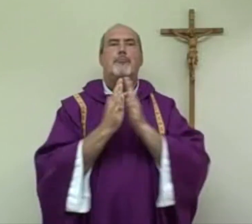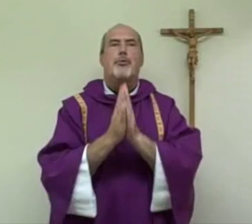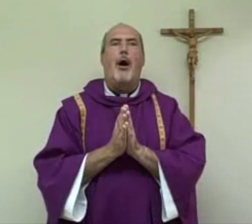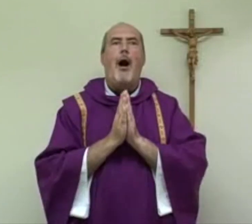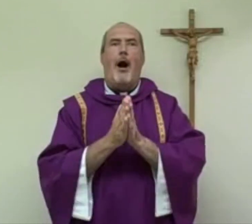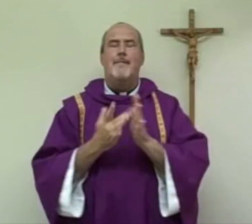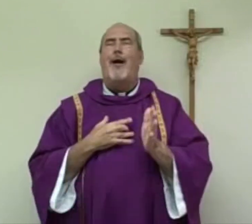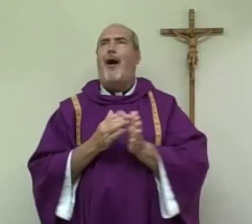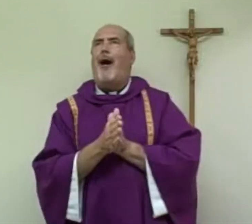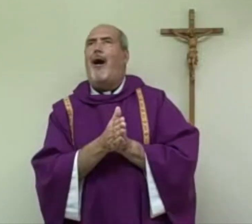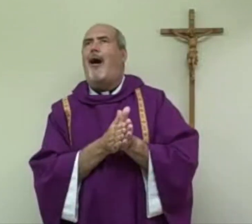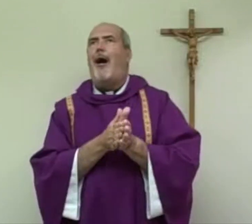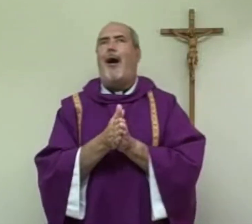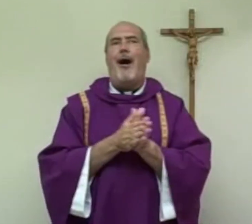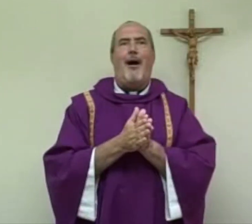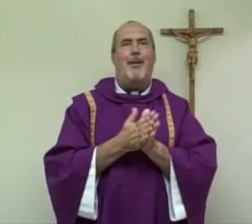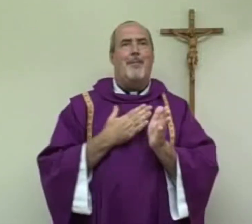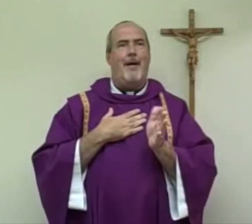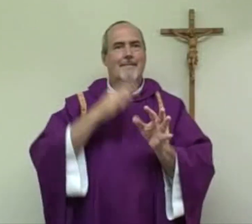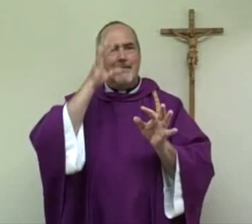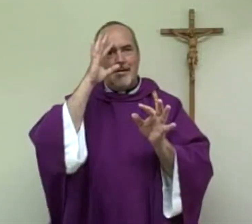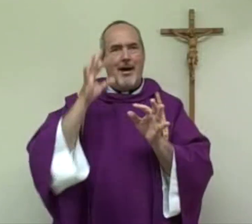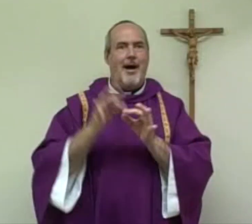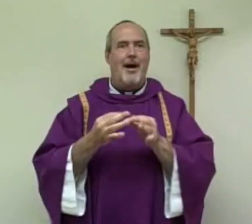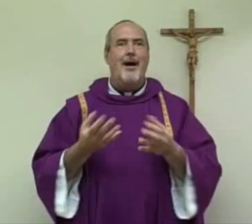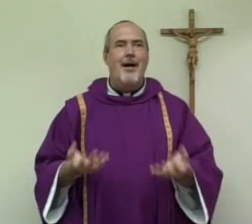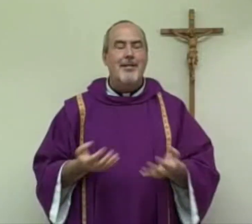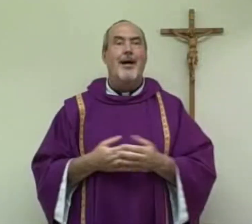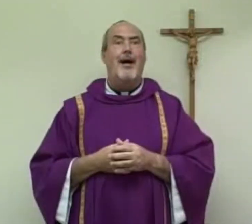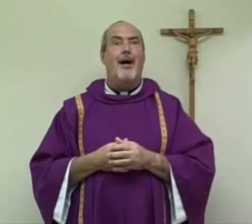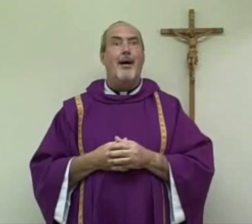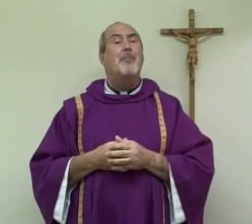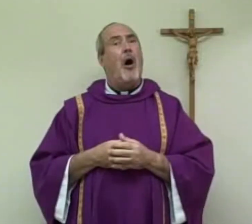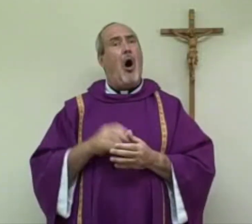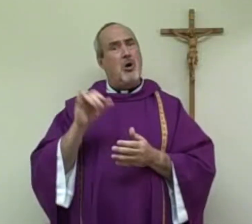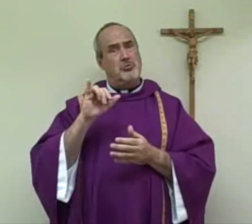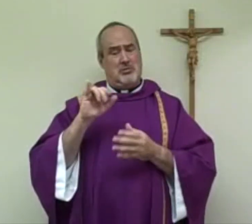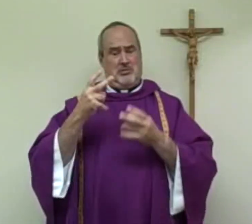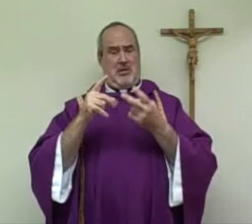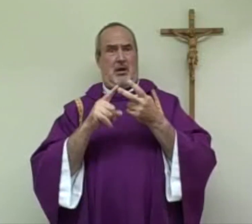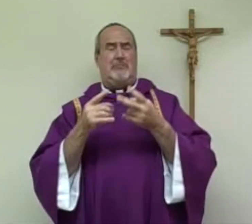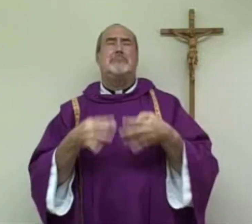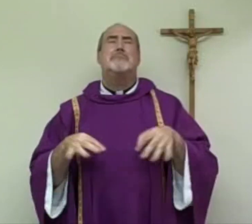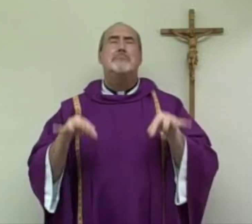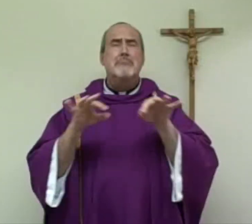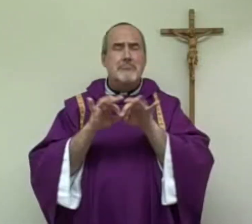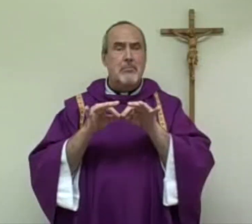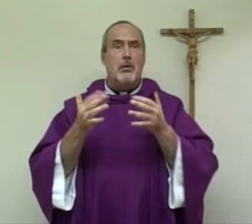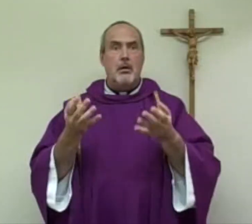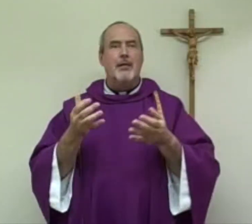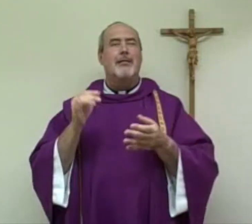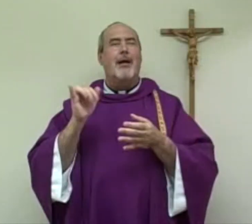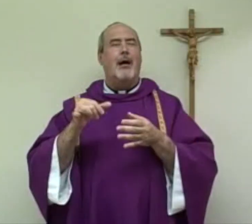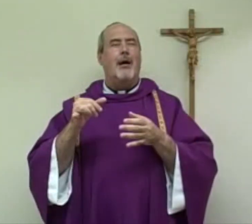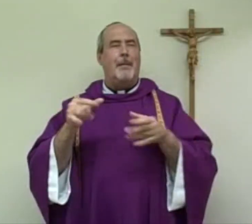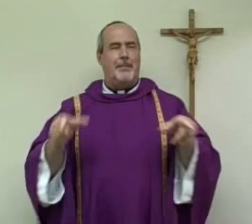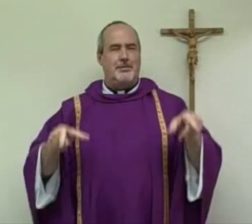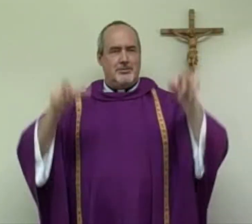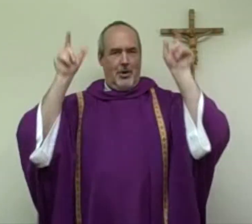found God. And it inspired me to pray and to become faithful and to really understand my faith. And